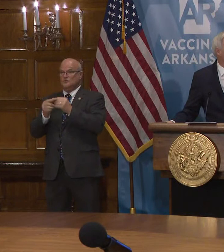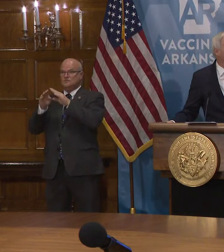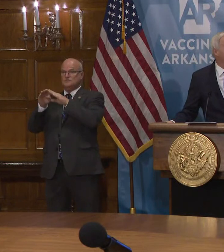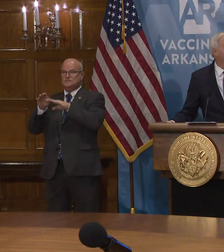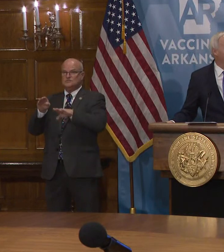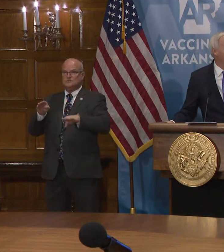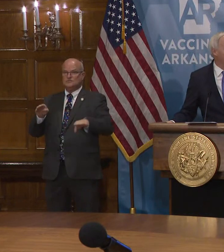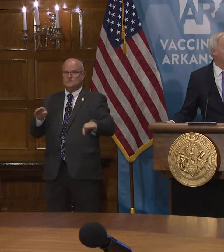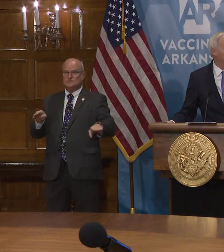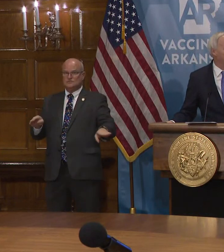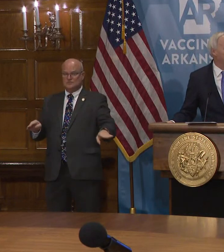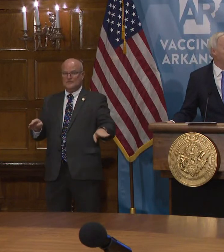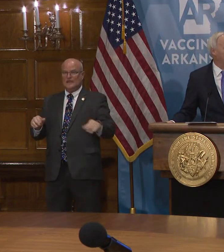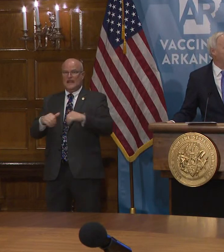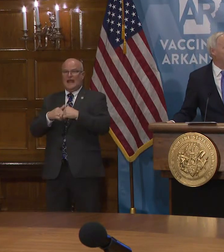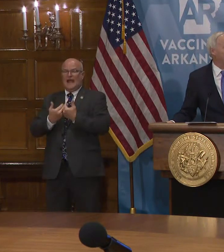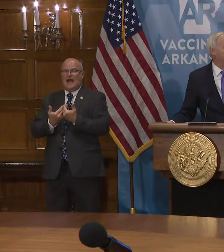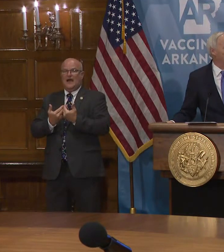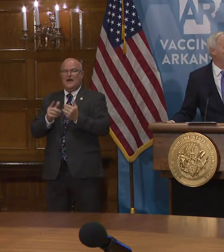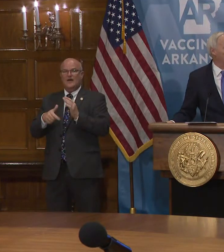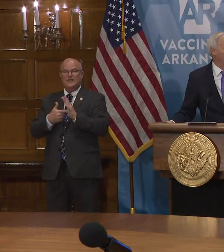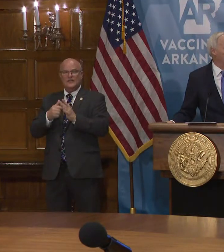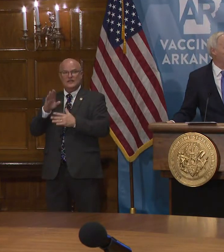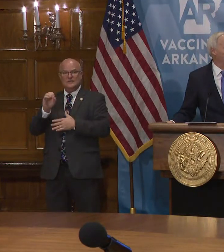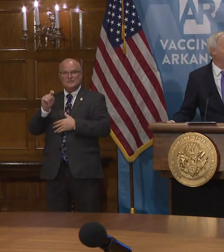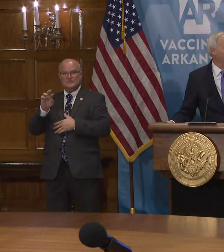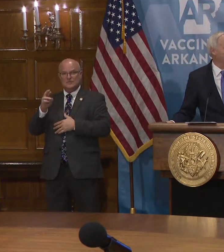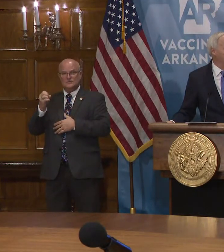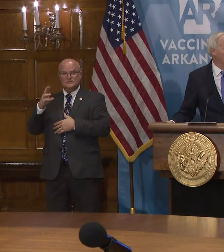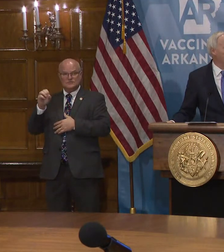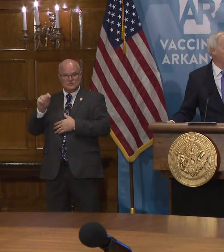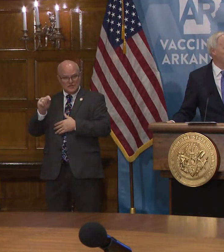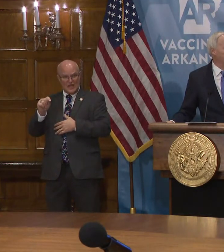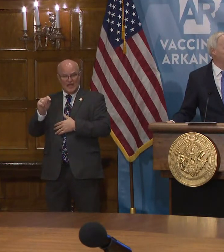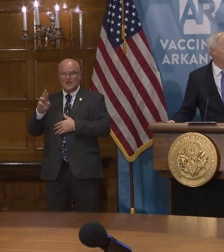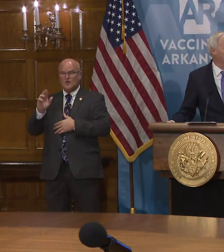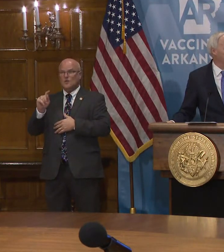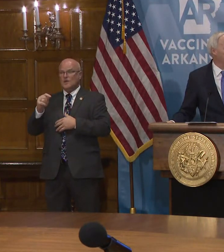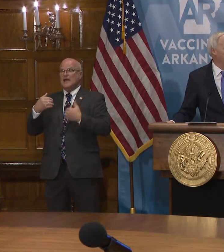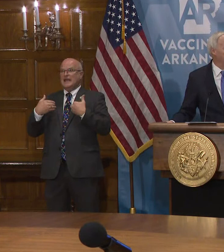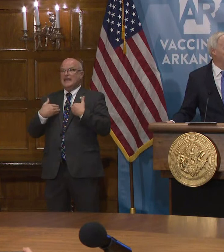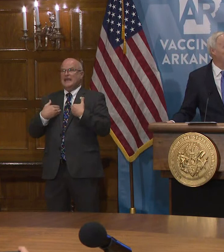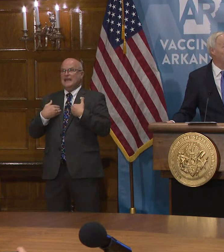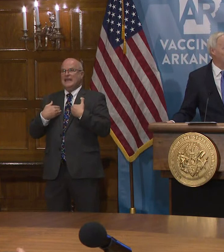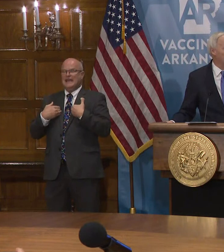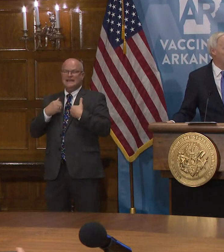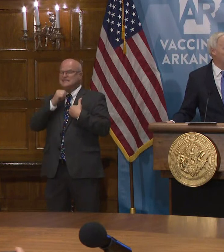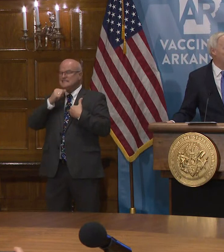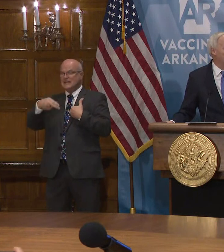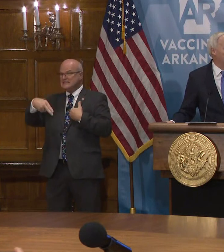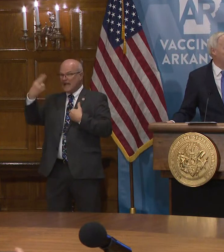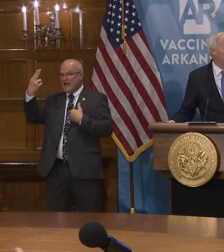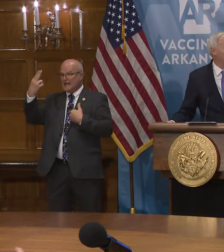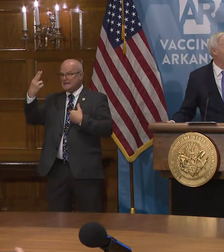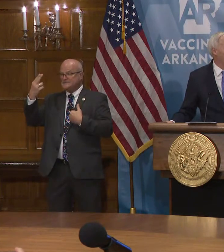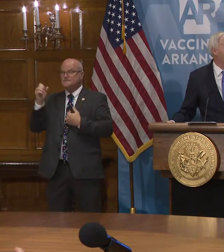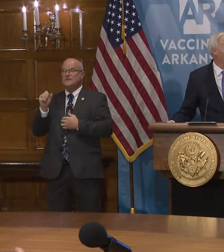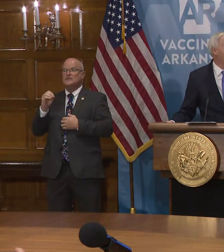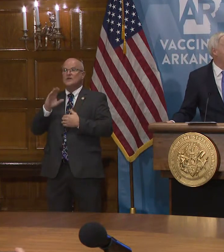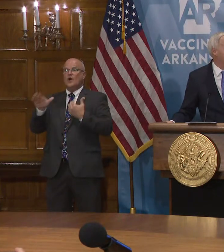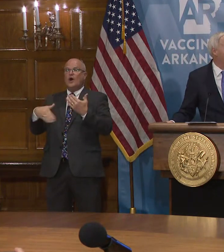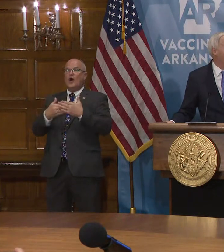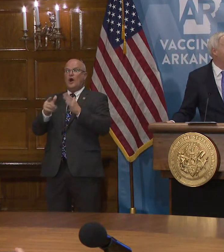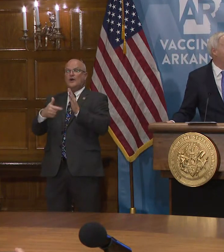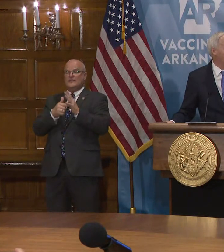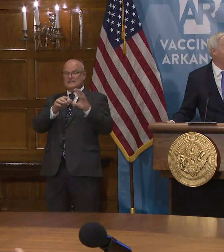see sequentially how the booster shot rate is not as high. And so all of